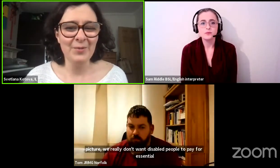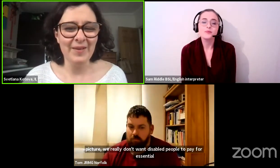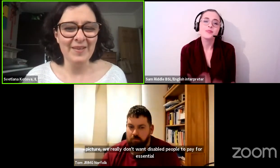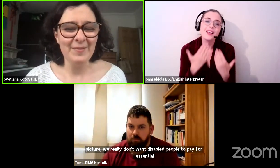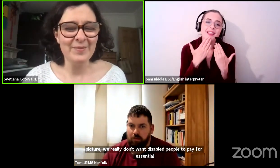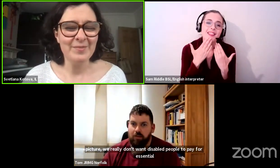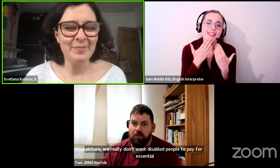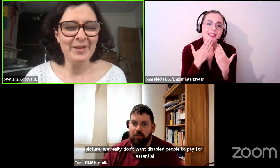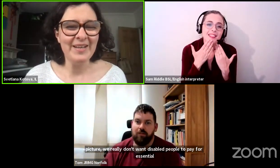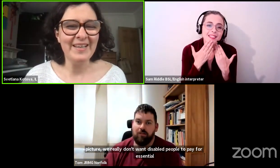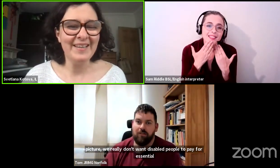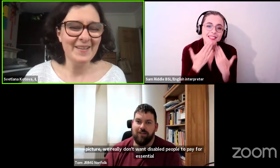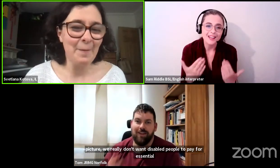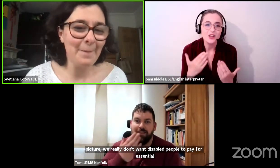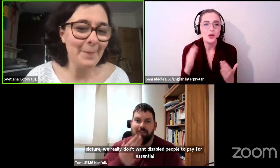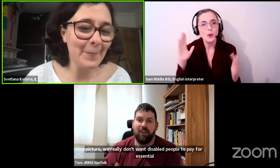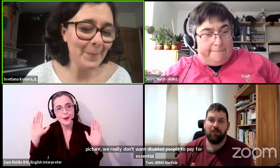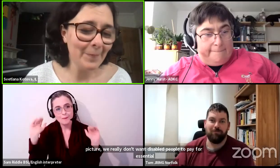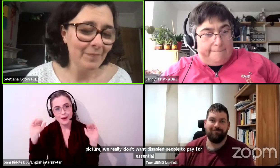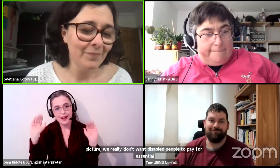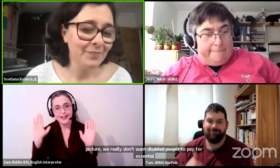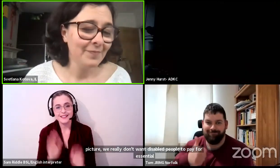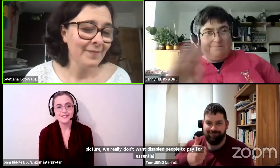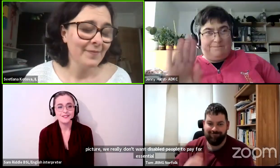Thank you and bye.